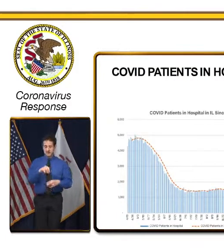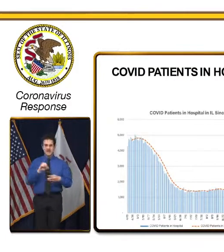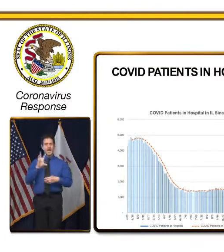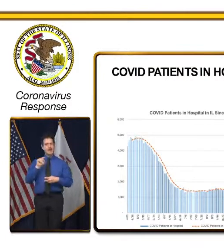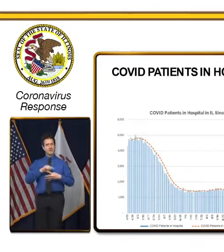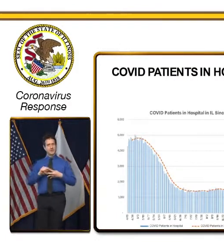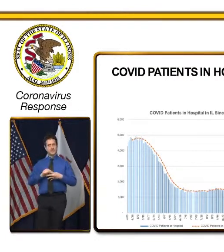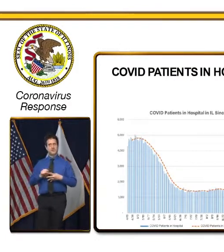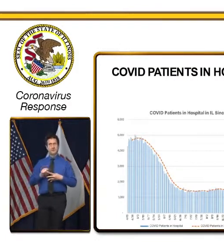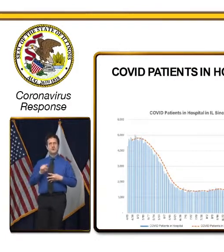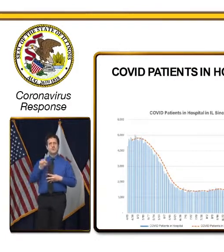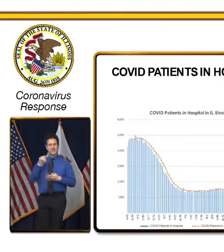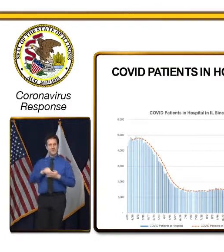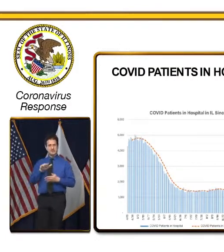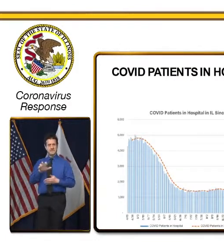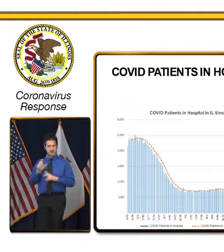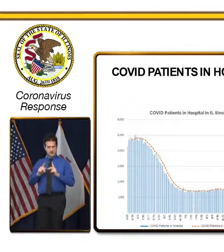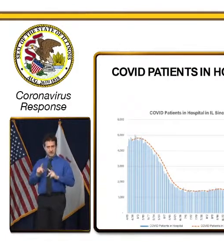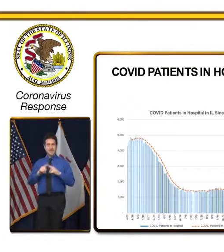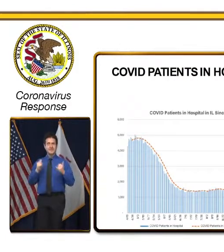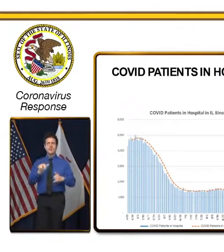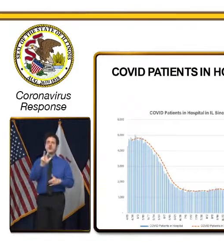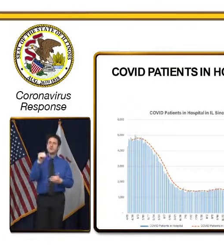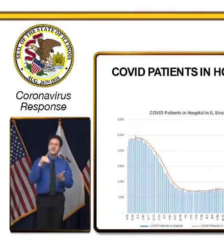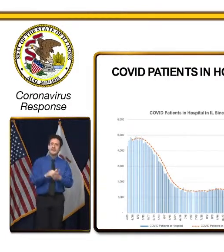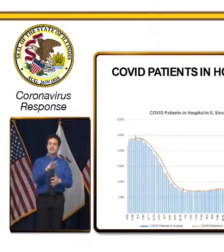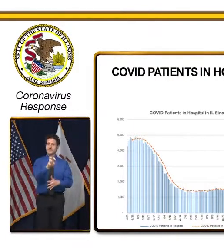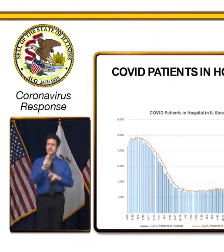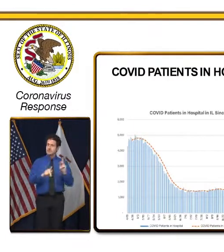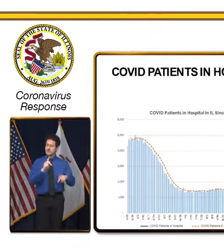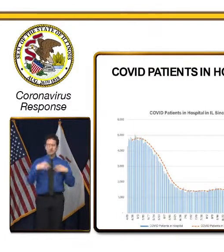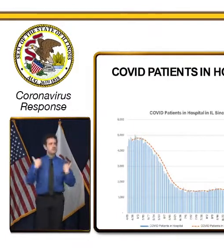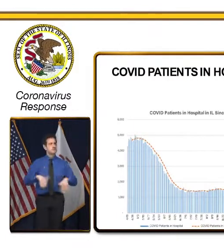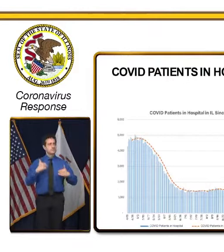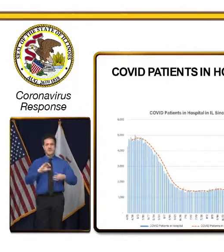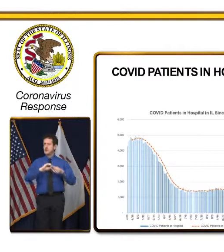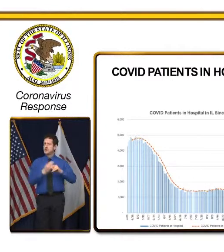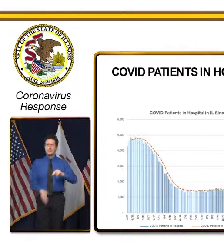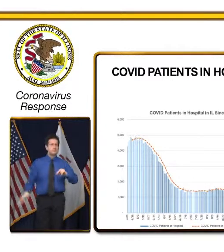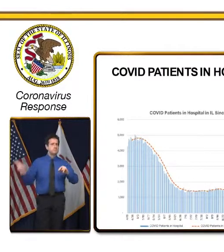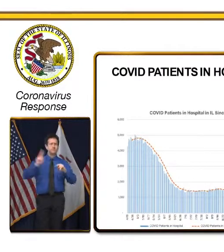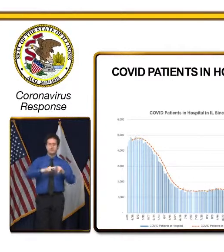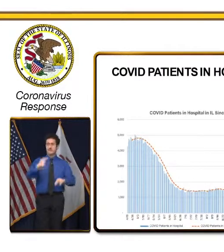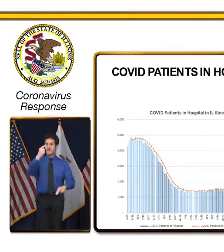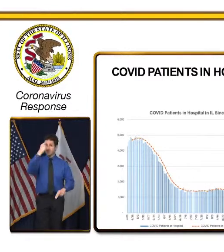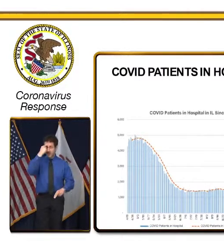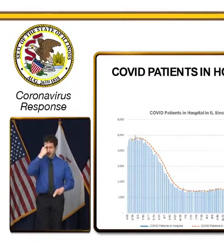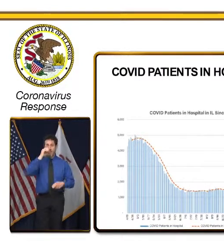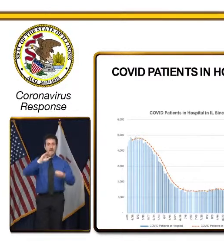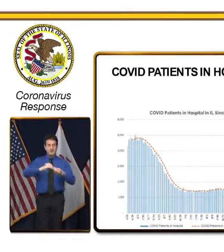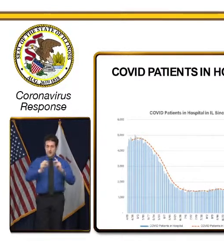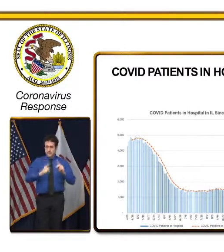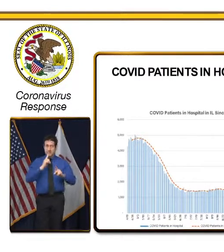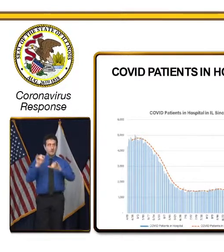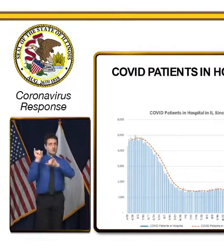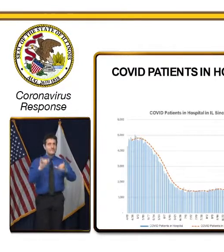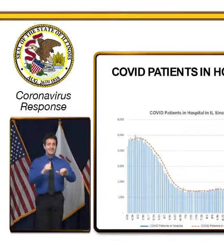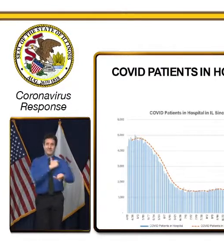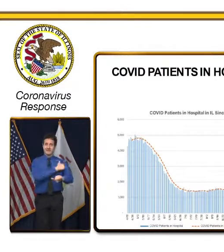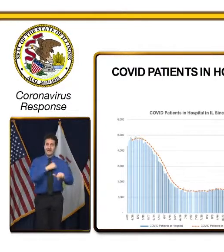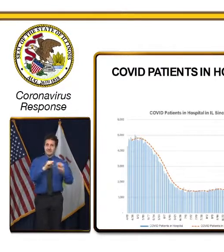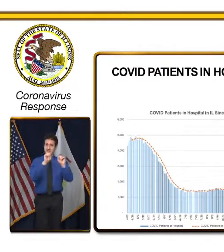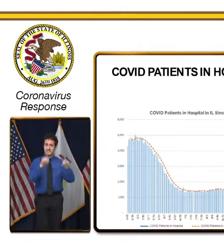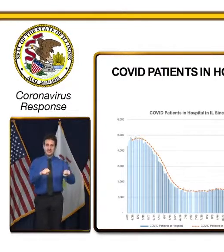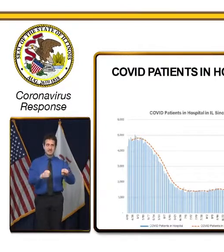fighting COVID-19. Just think about that. We have more than doubled the number of people in our hospital